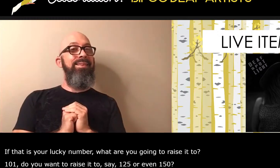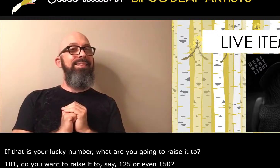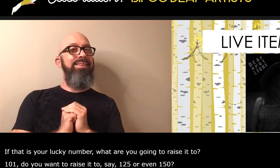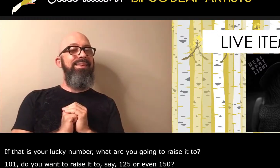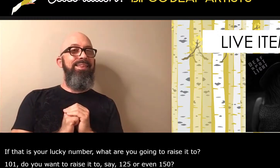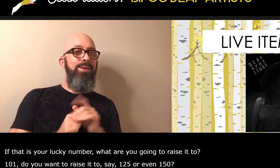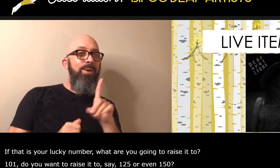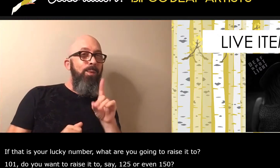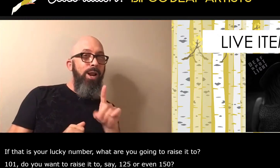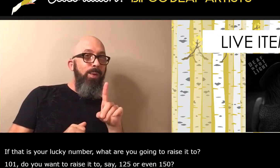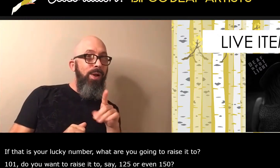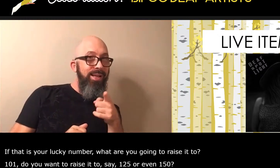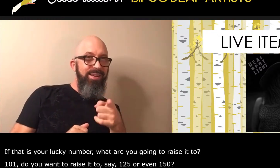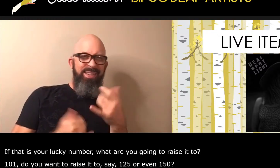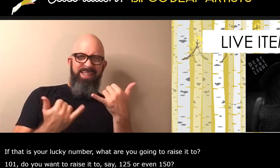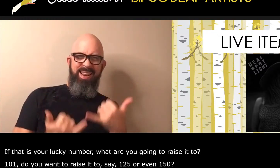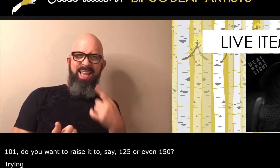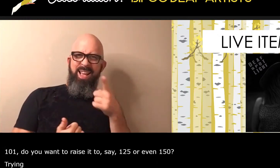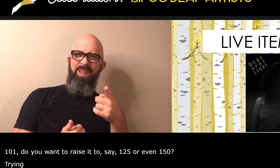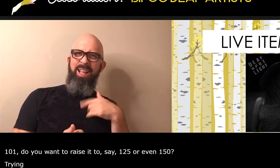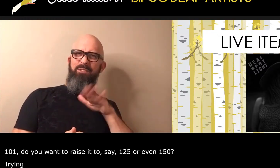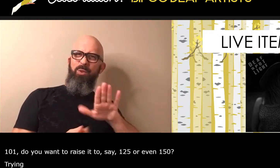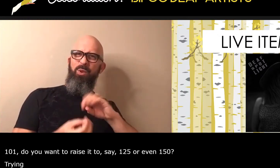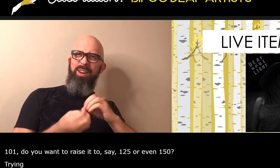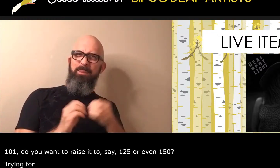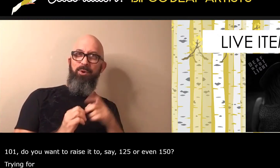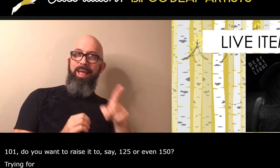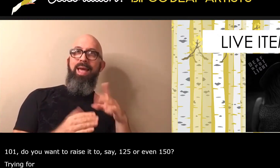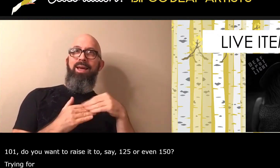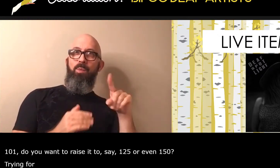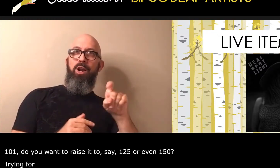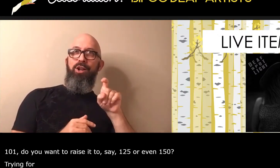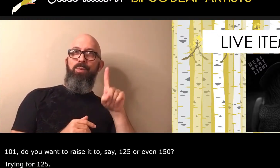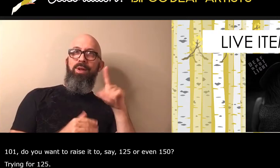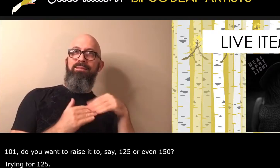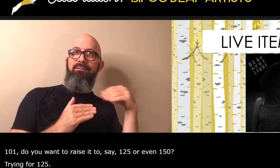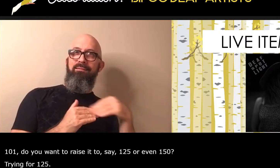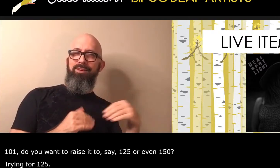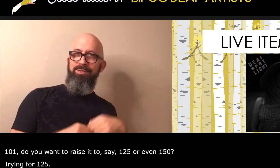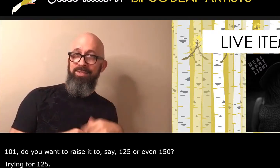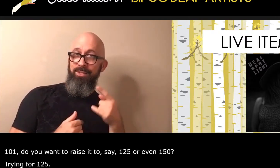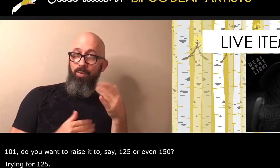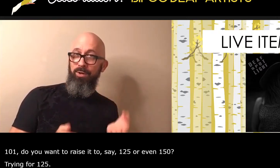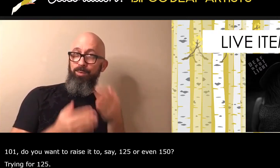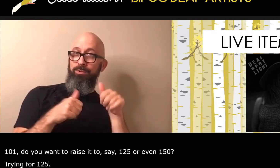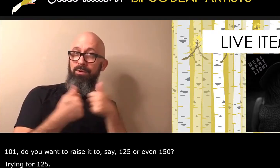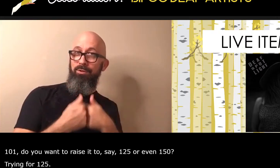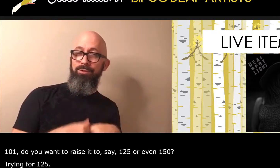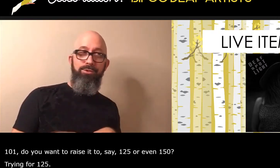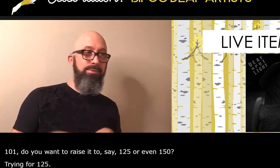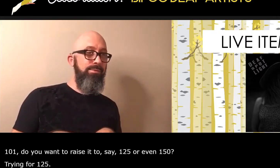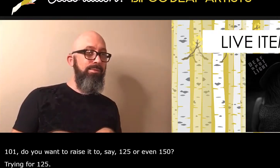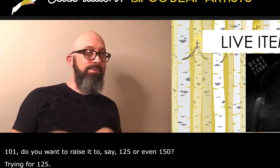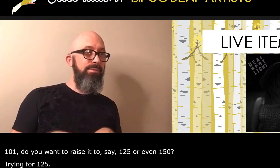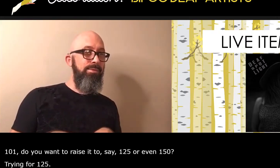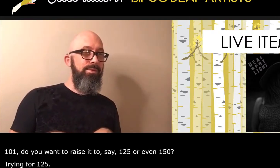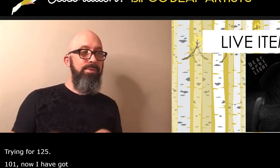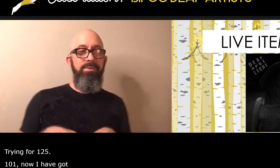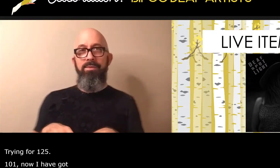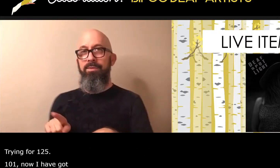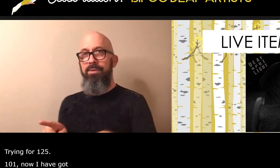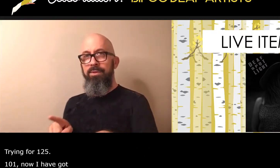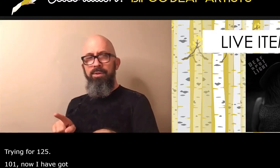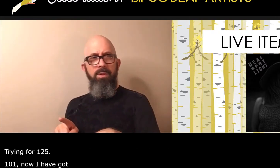Trying for 125. 101. Now I've got your number.